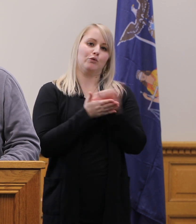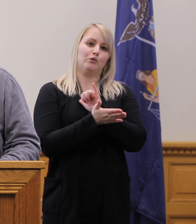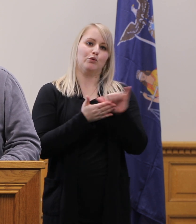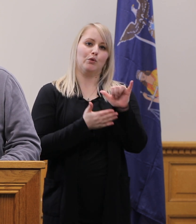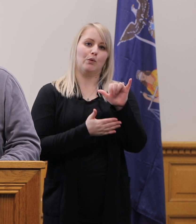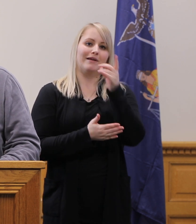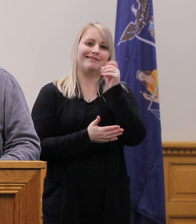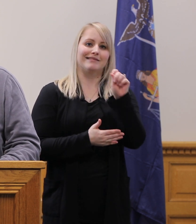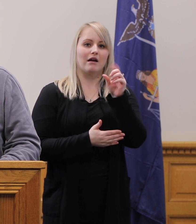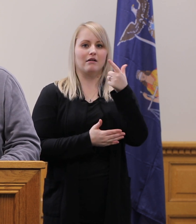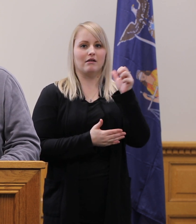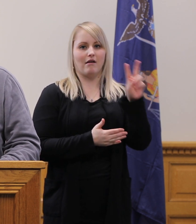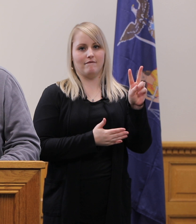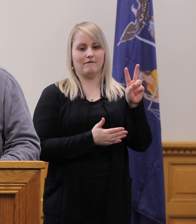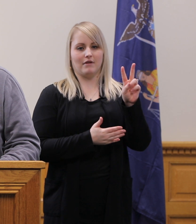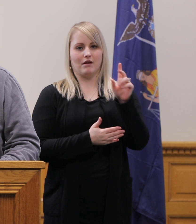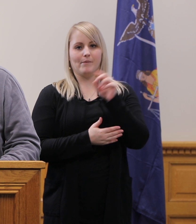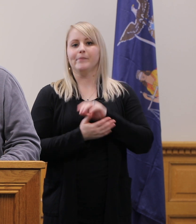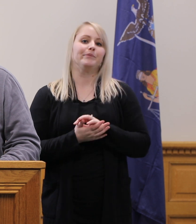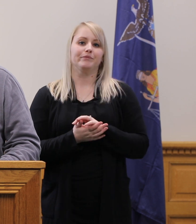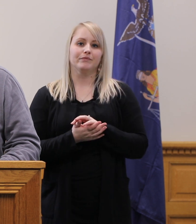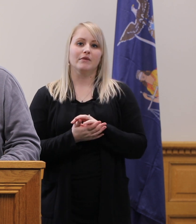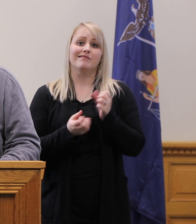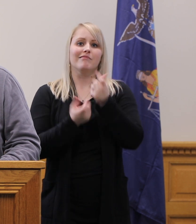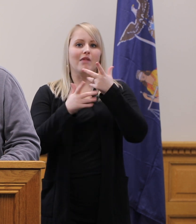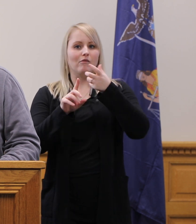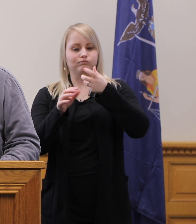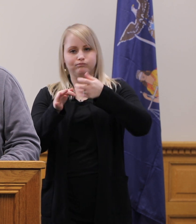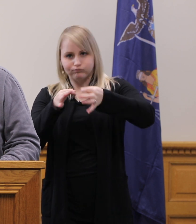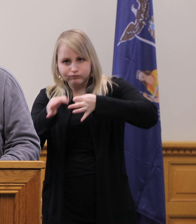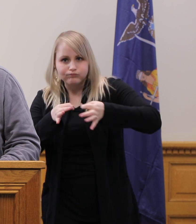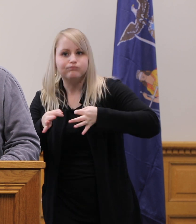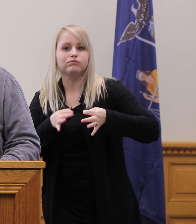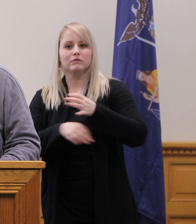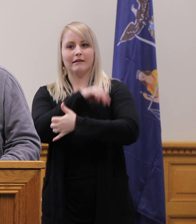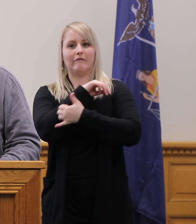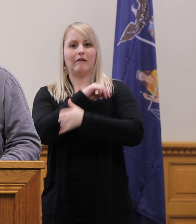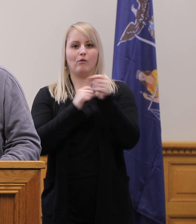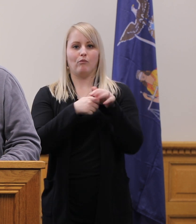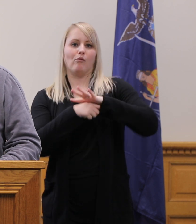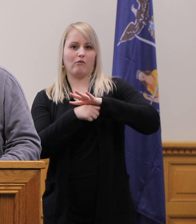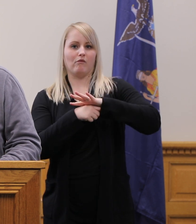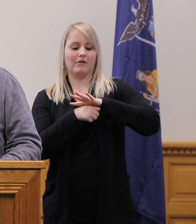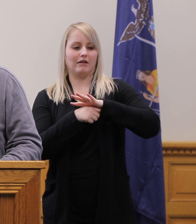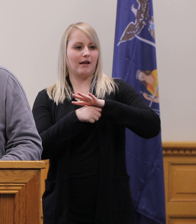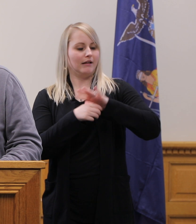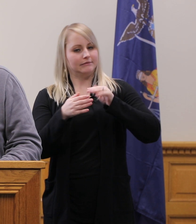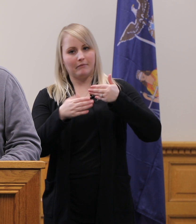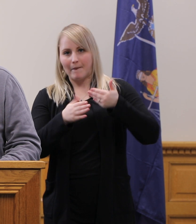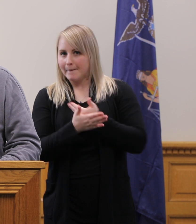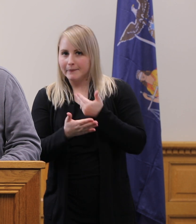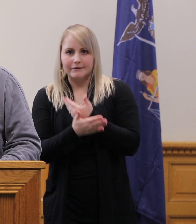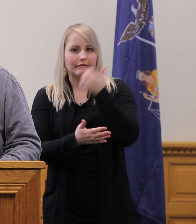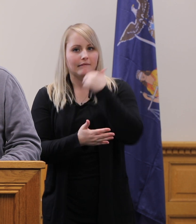lot of detail on the county COVID-19 dashboard. The county dashboard is updated every weekday. The dashboard displays a breakdown of